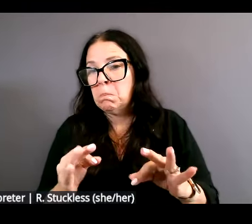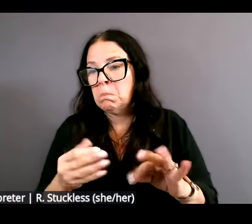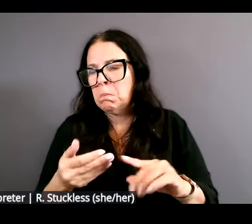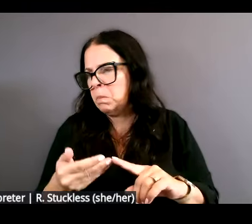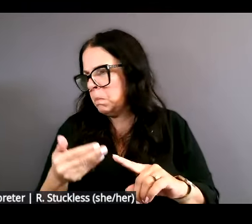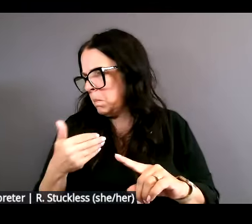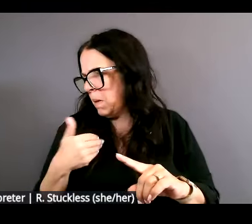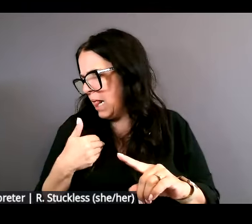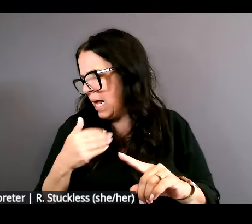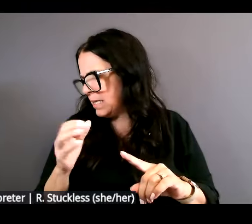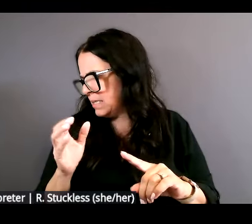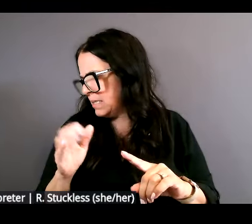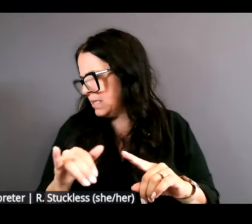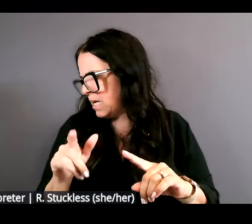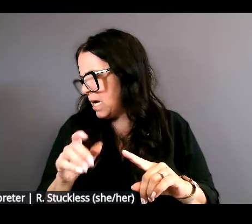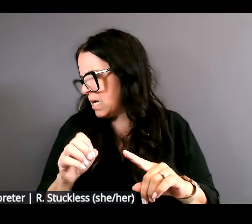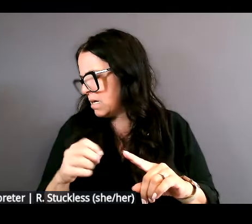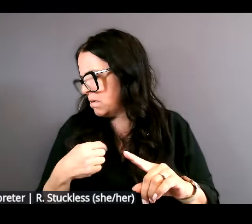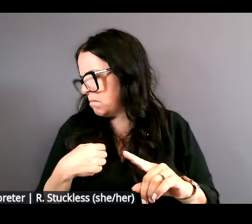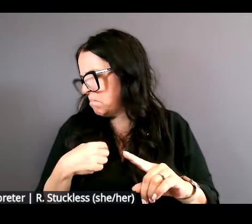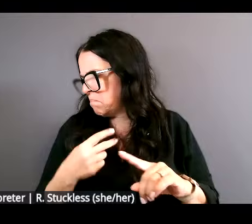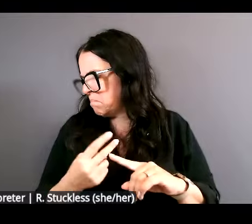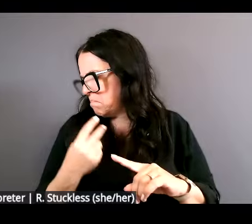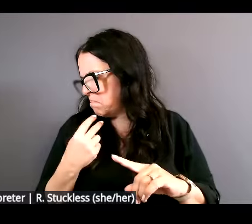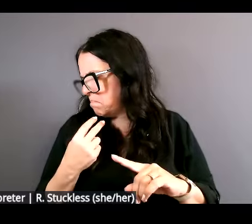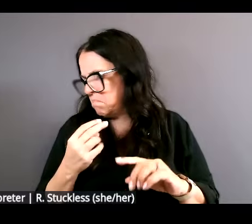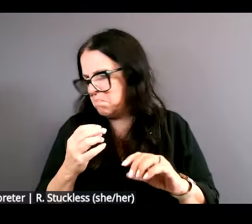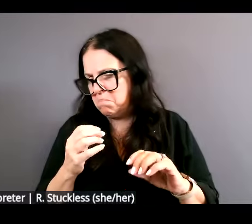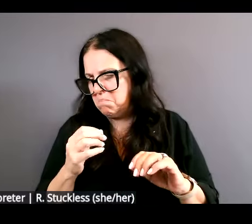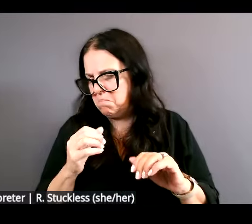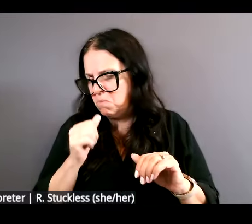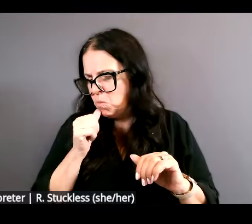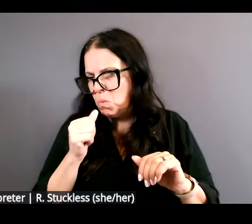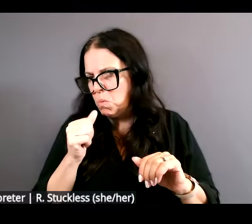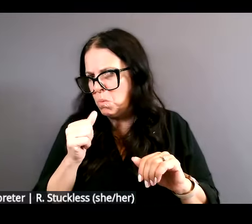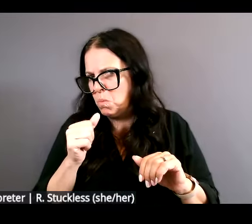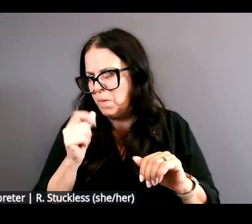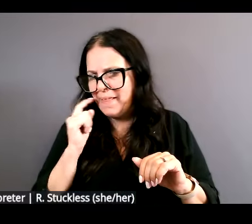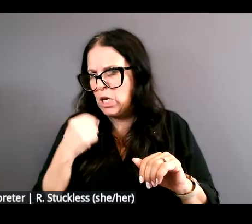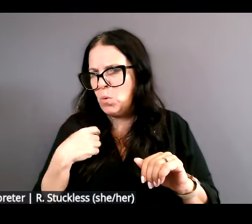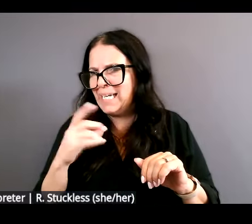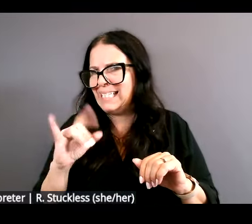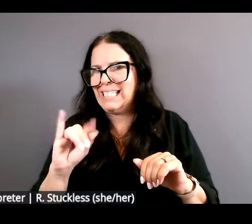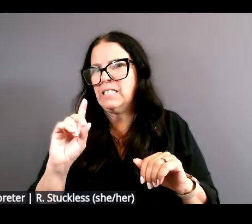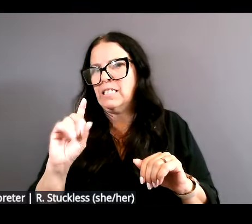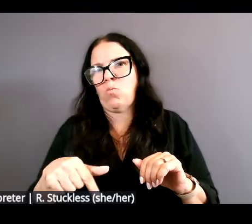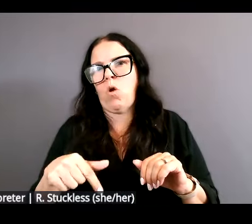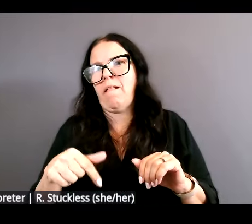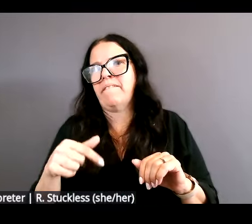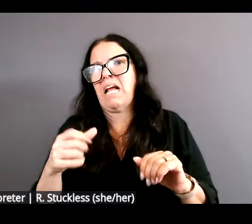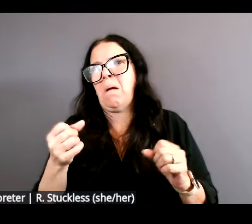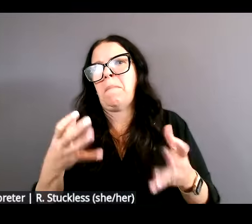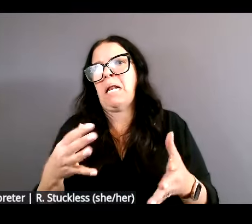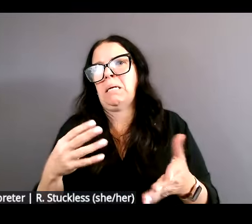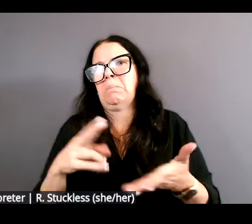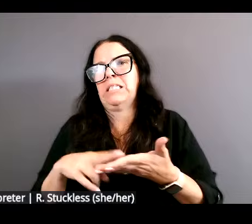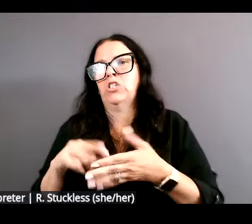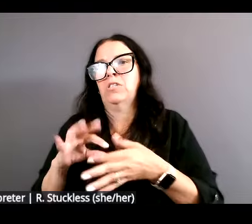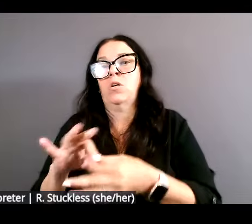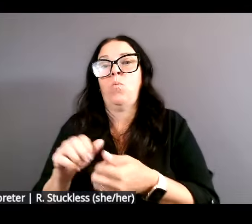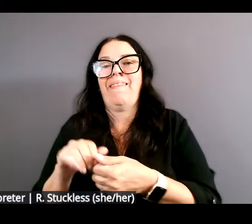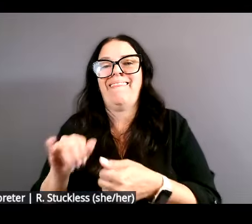cycle at least disqualifying a significant number based on a unique identifier or anything like that. That's not